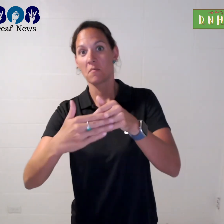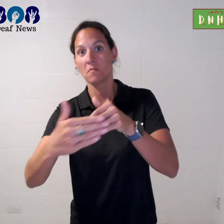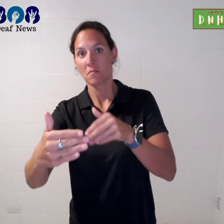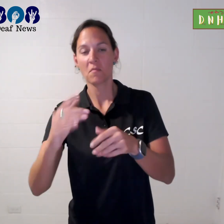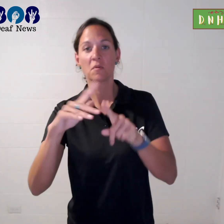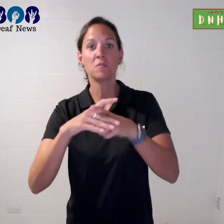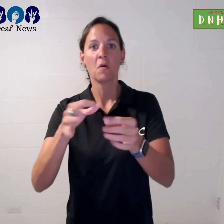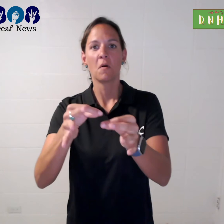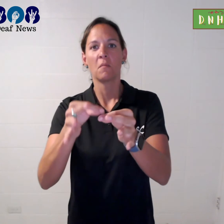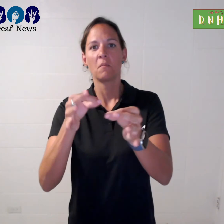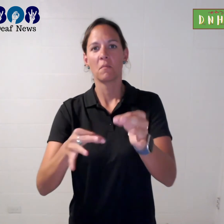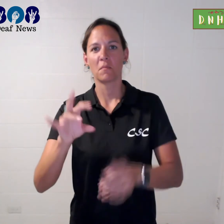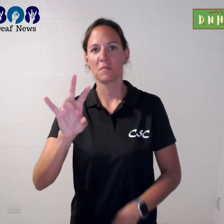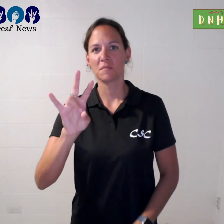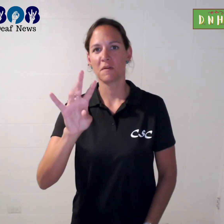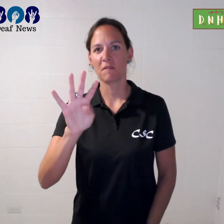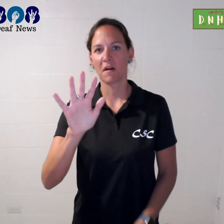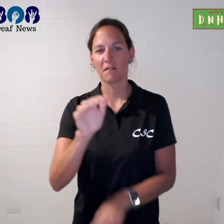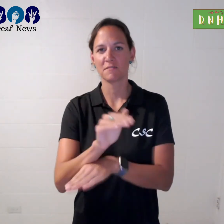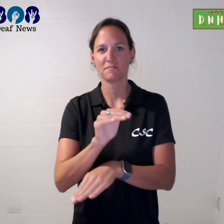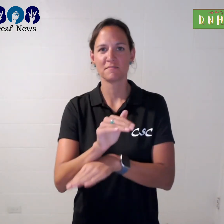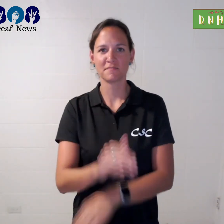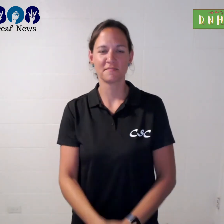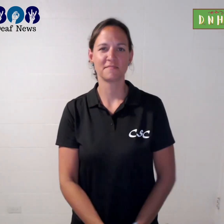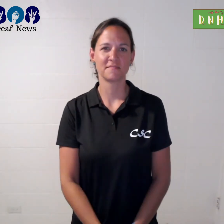September. In the fall, the show will start at 7:45.